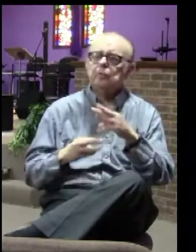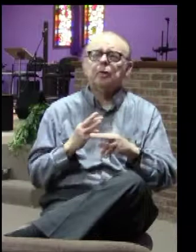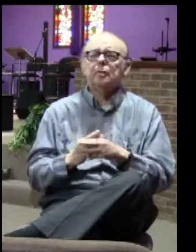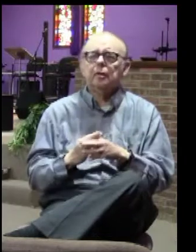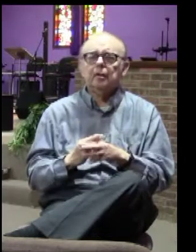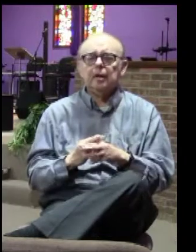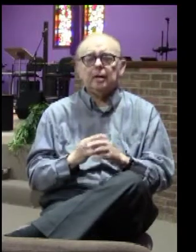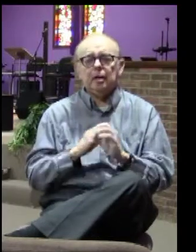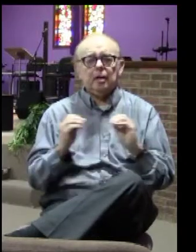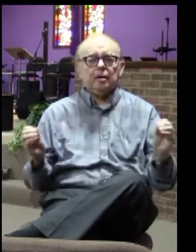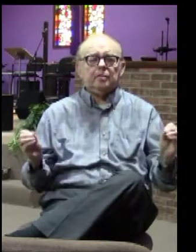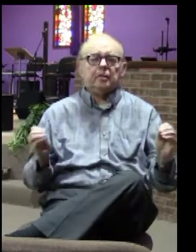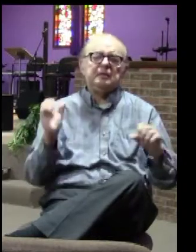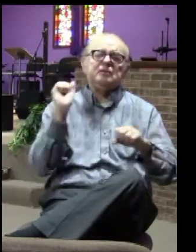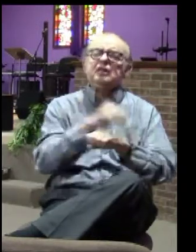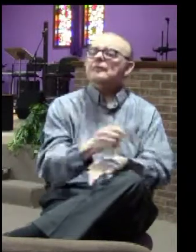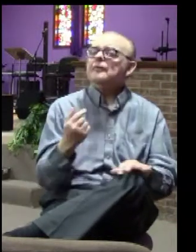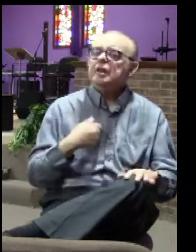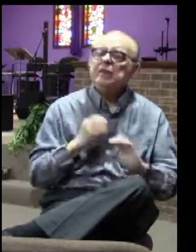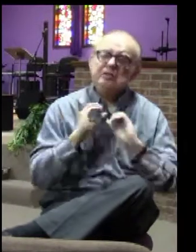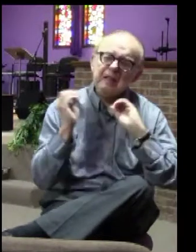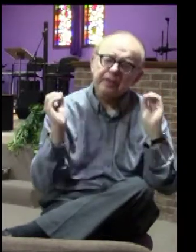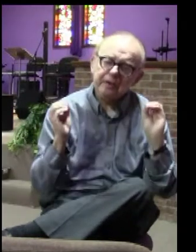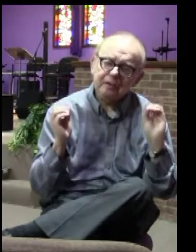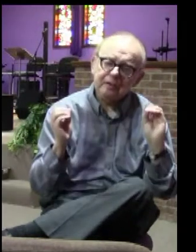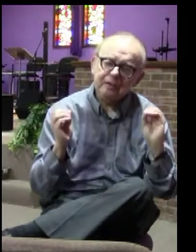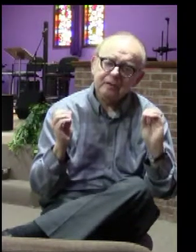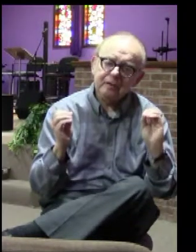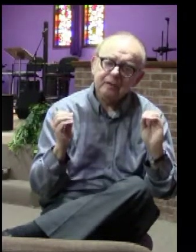world, and nothing could defeat me.